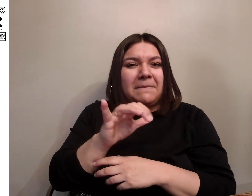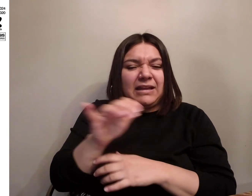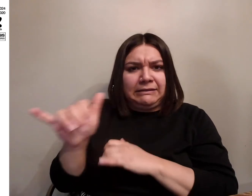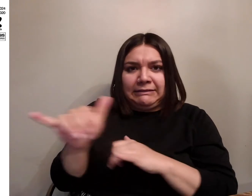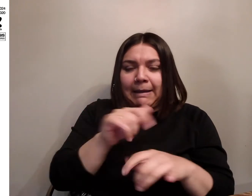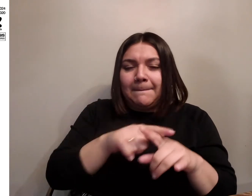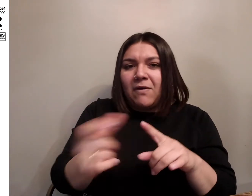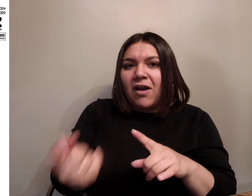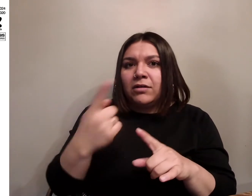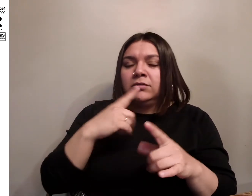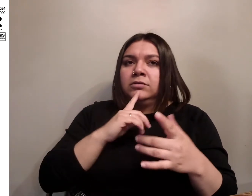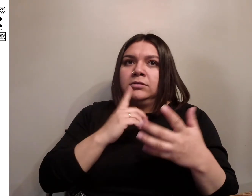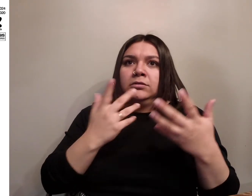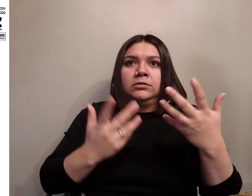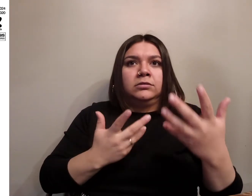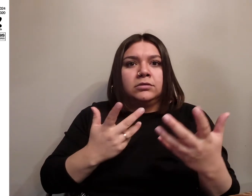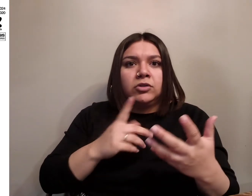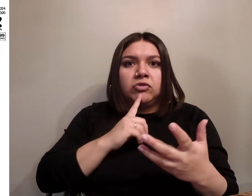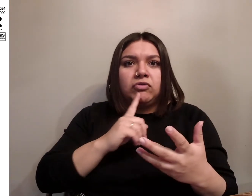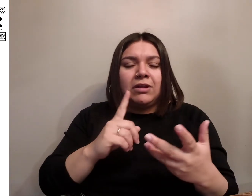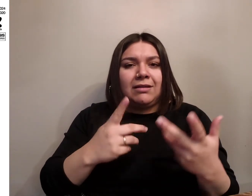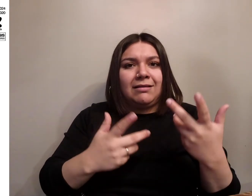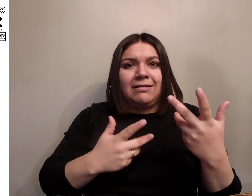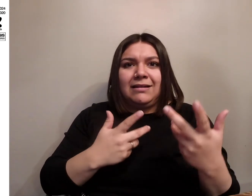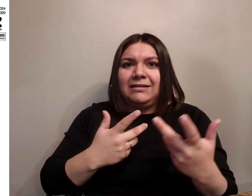like the pandemic, but